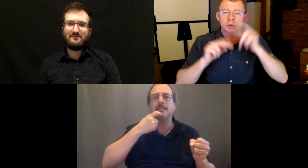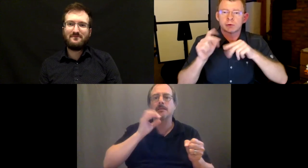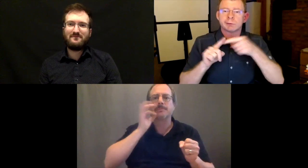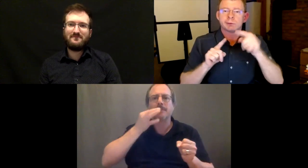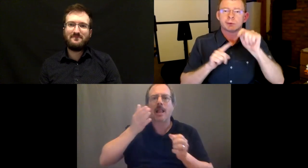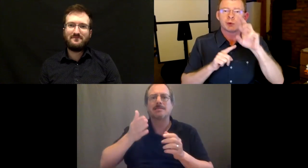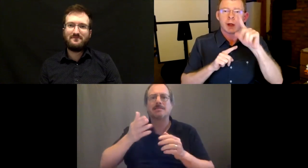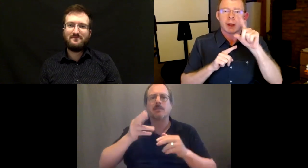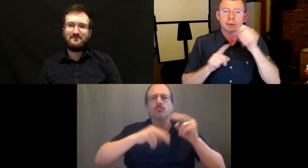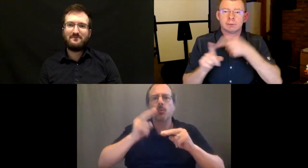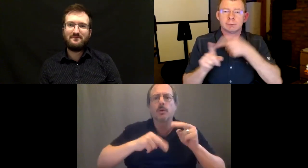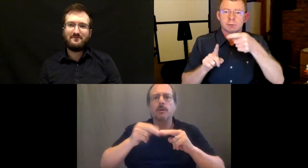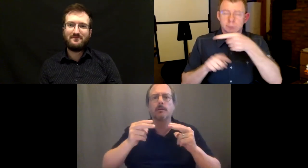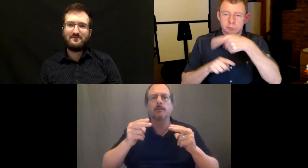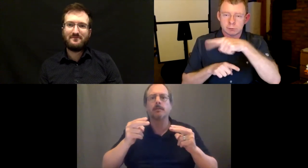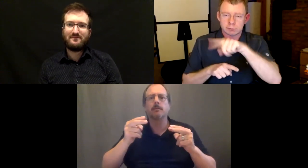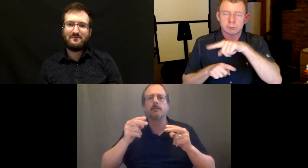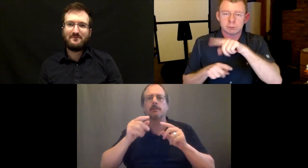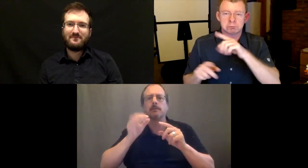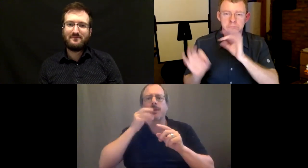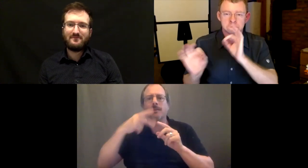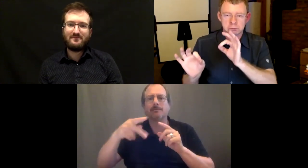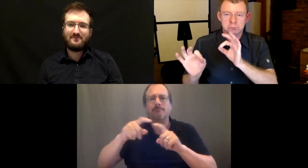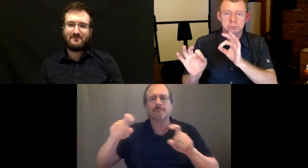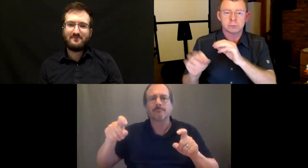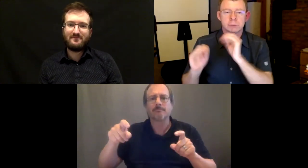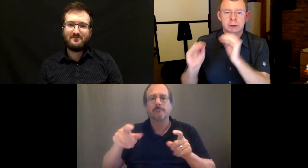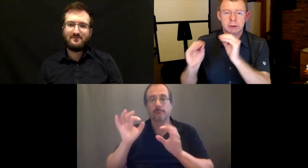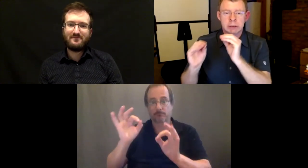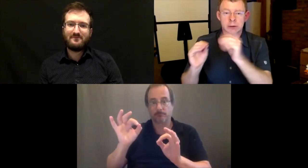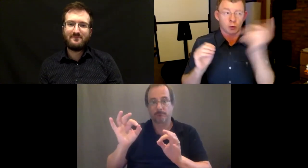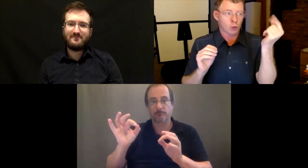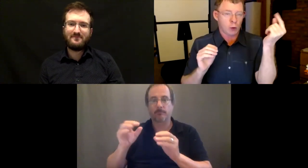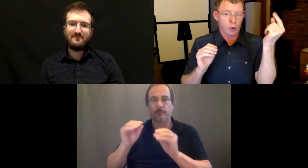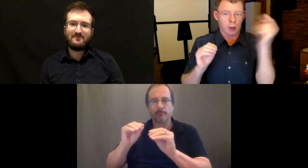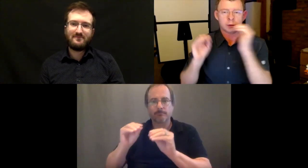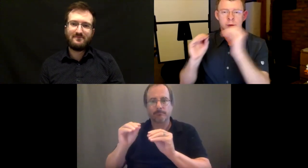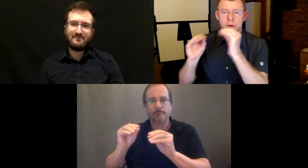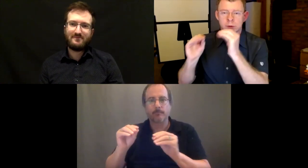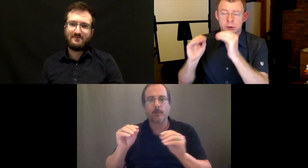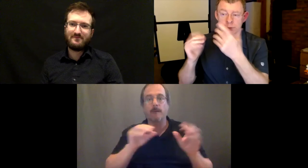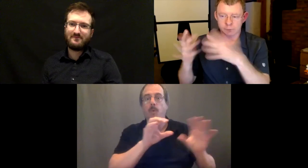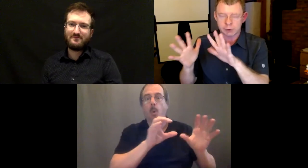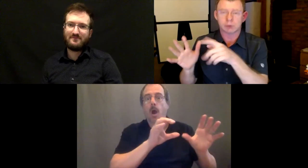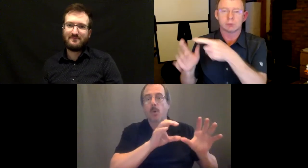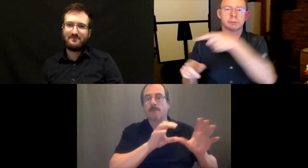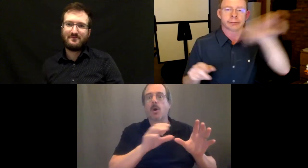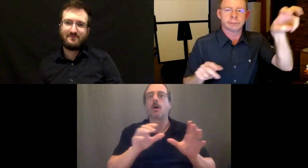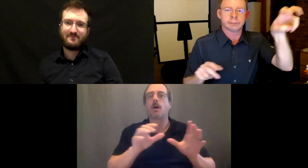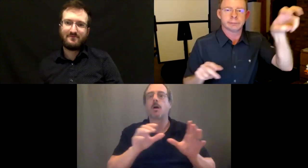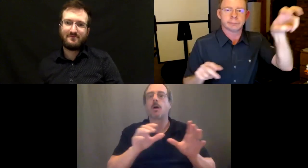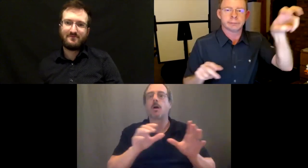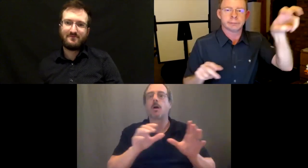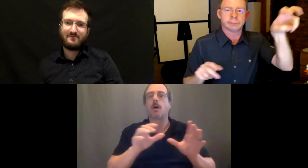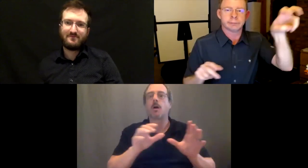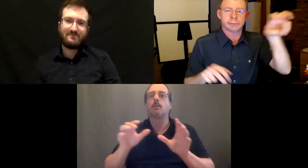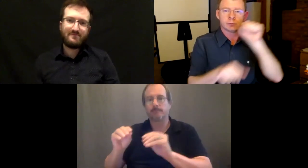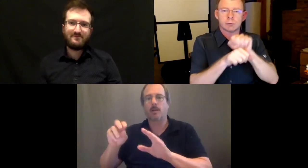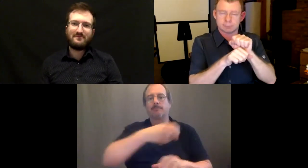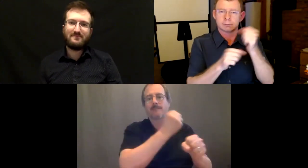individuals who have experience with construction and building. They told us what they wanted, and